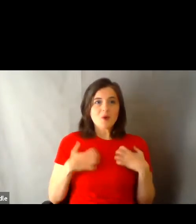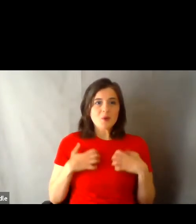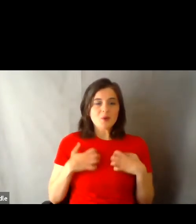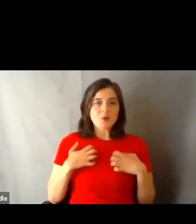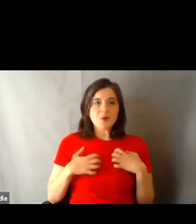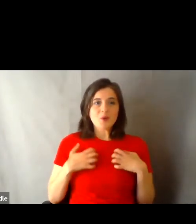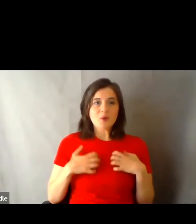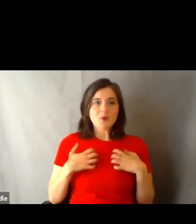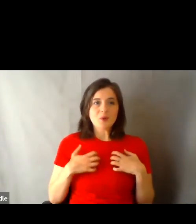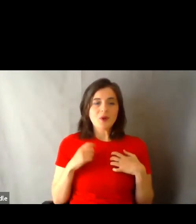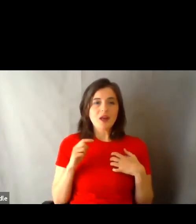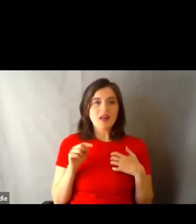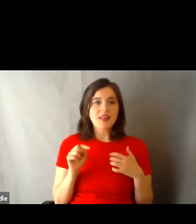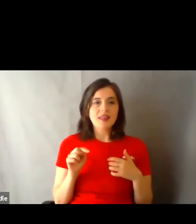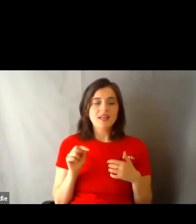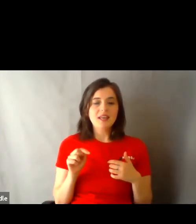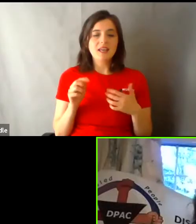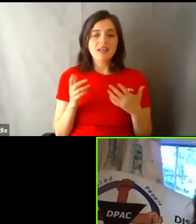in the